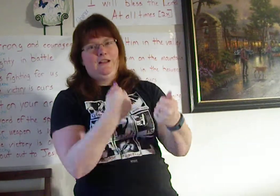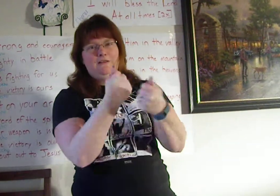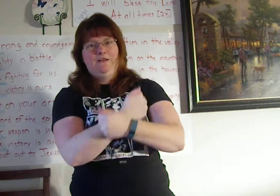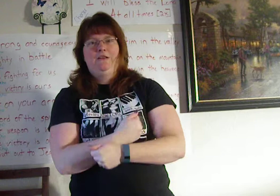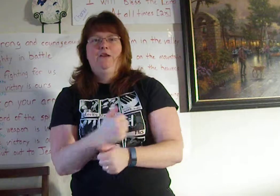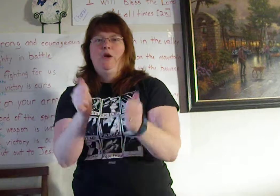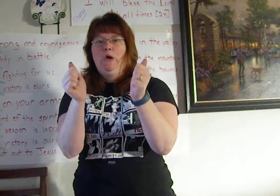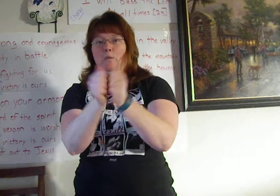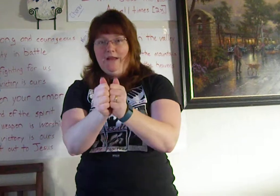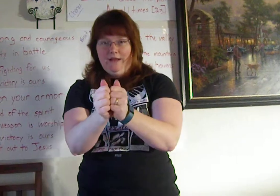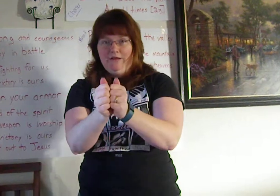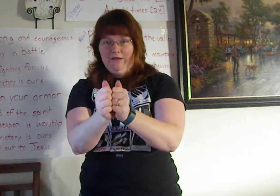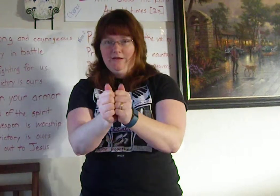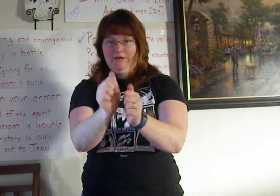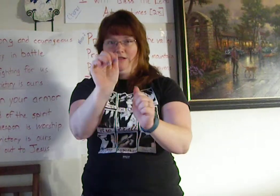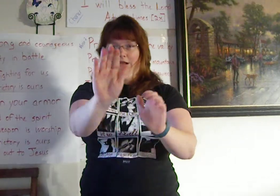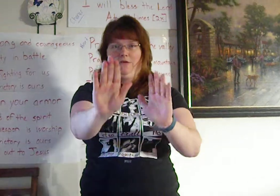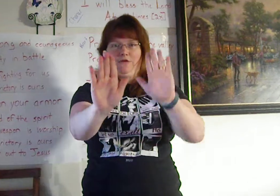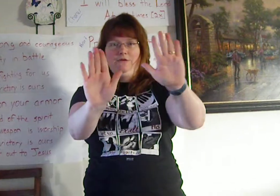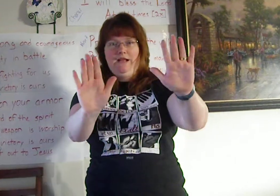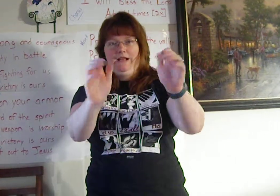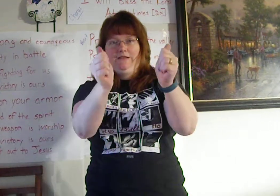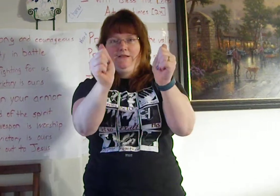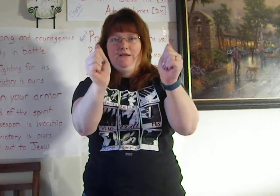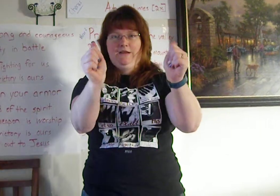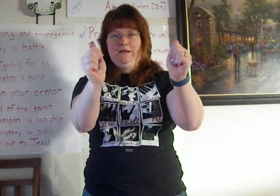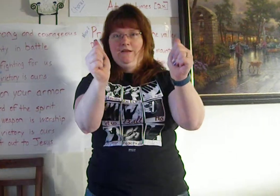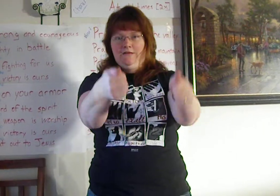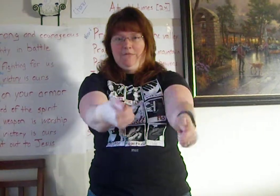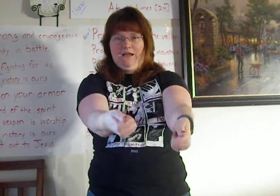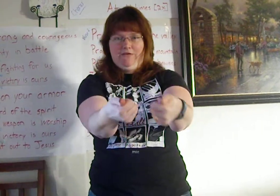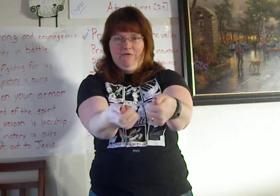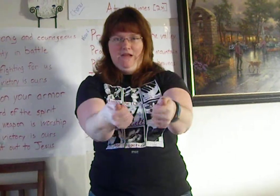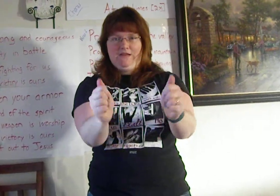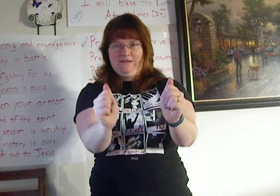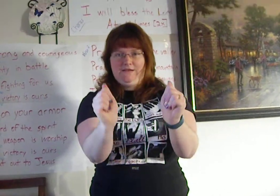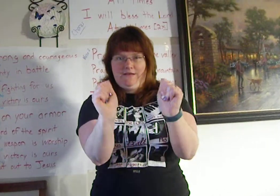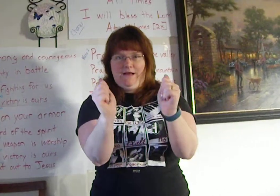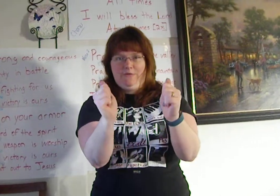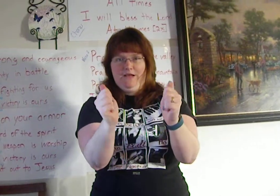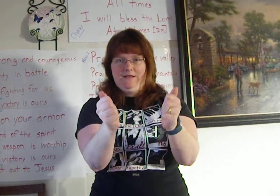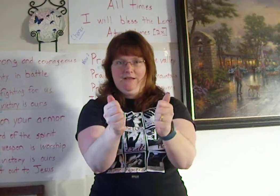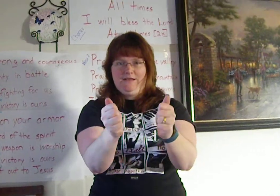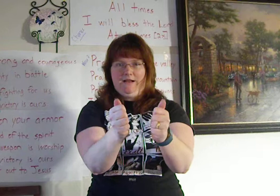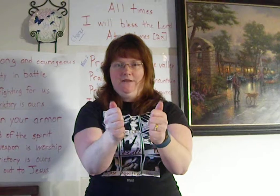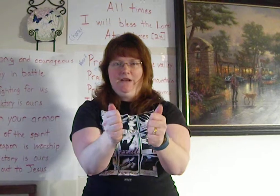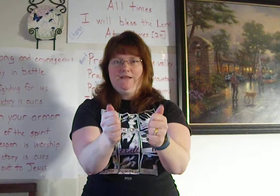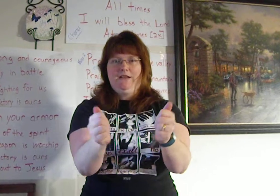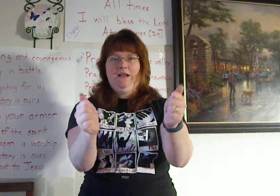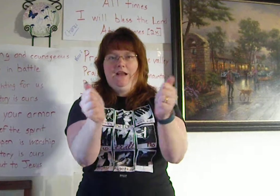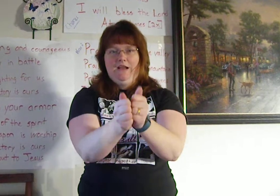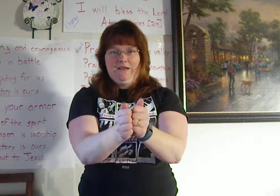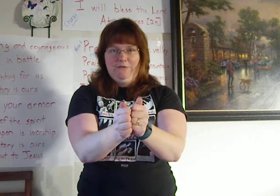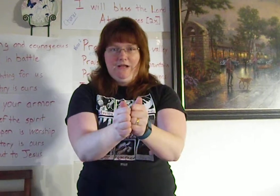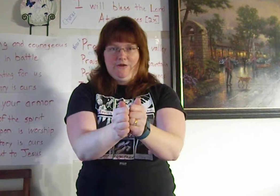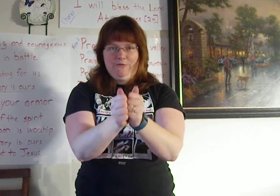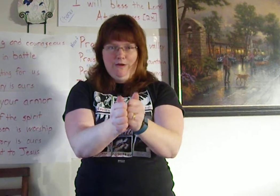again with, you take your 2 hands, make fists sideways, inside, facing, hit them together